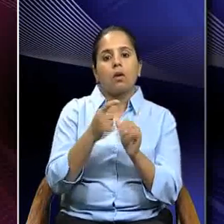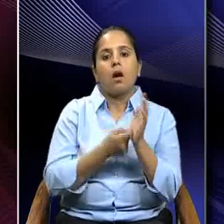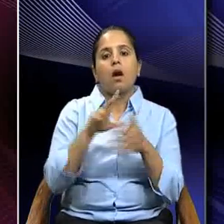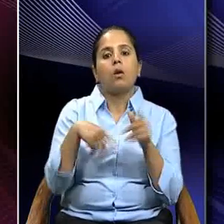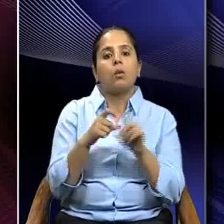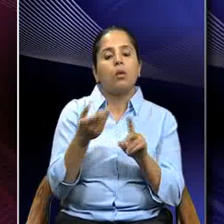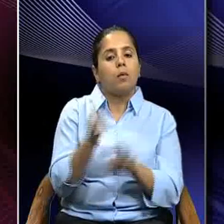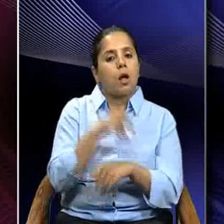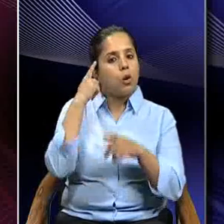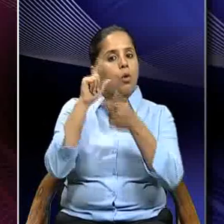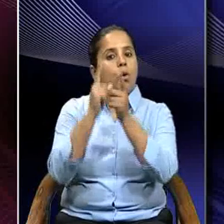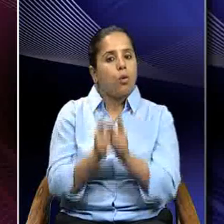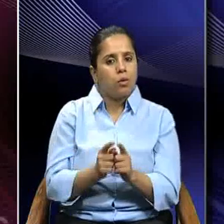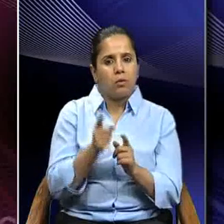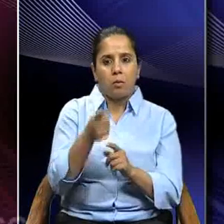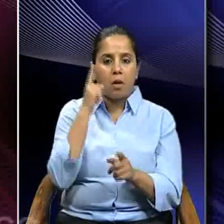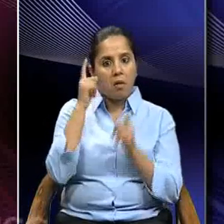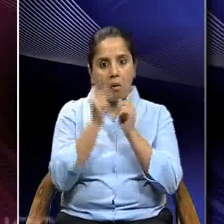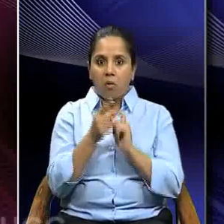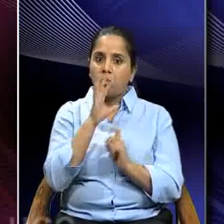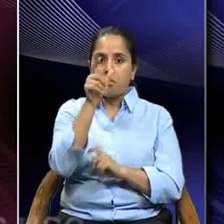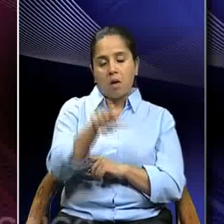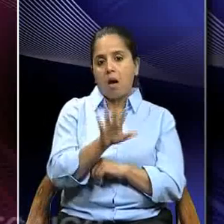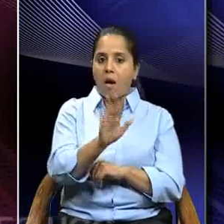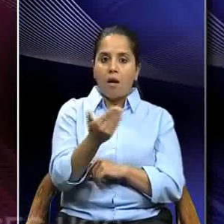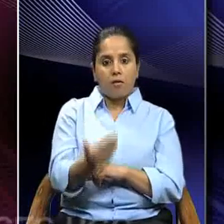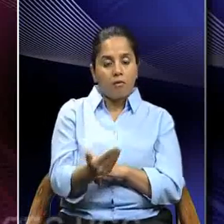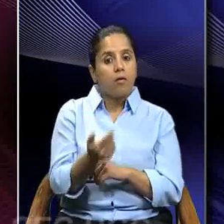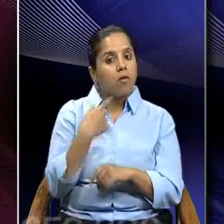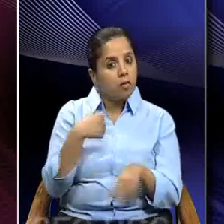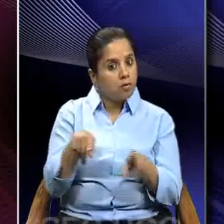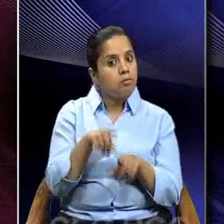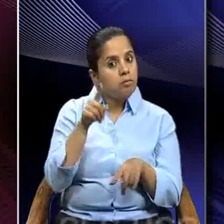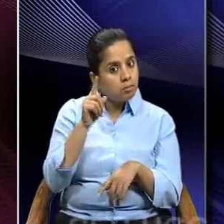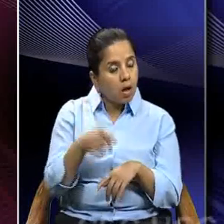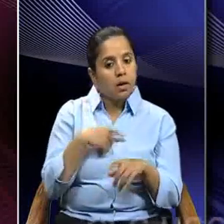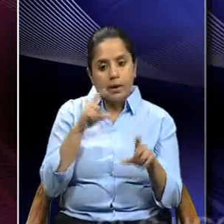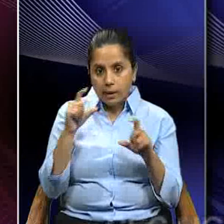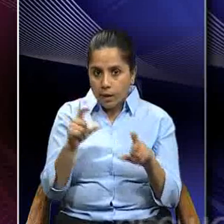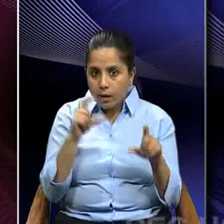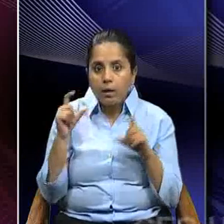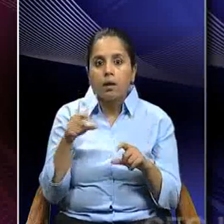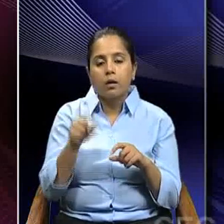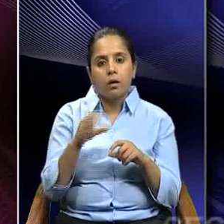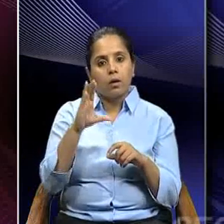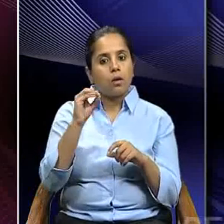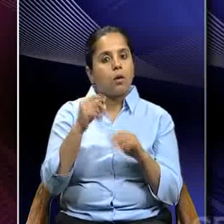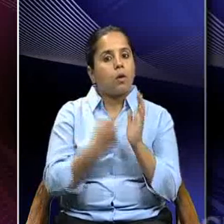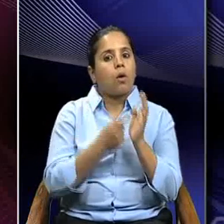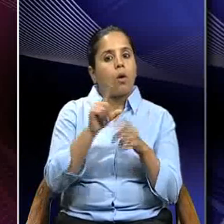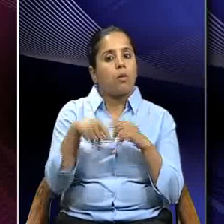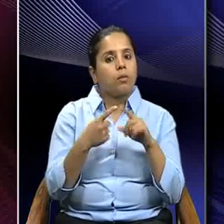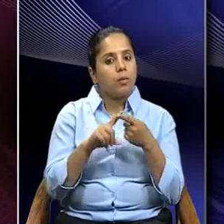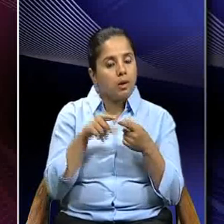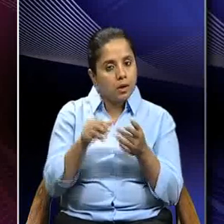logic, that you are being very logical. And we have to take care of the corporate management practices